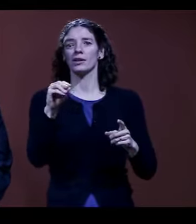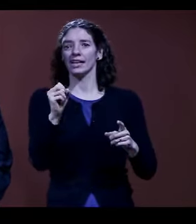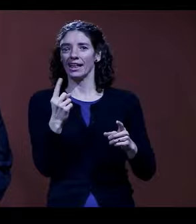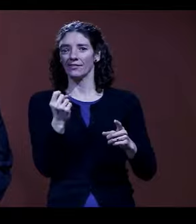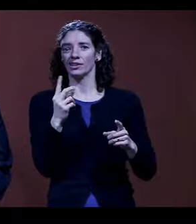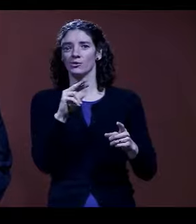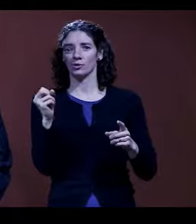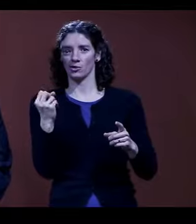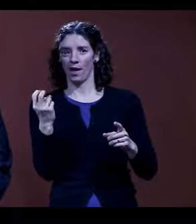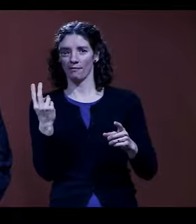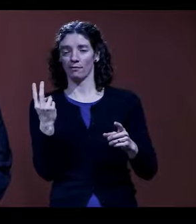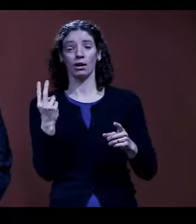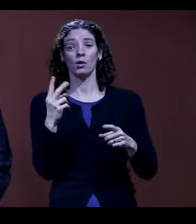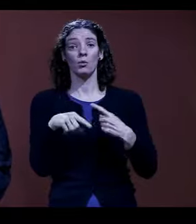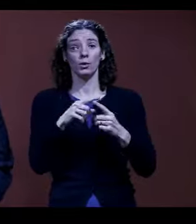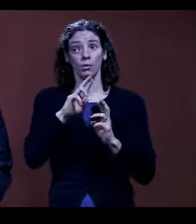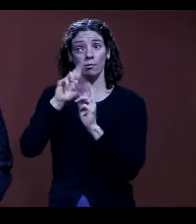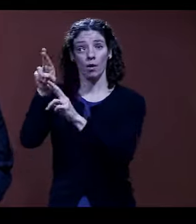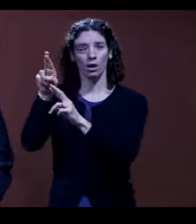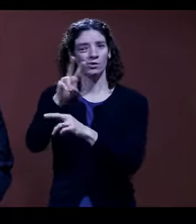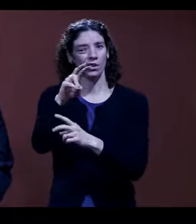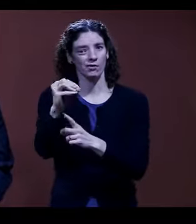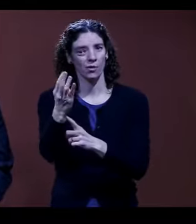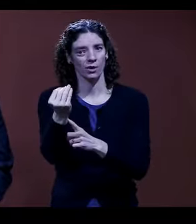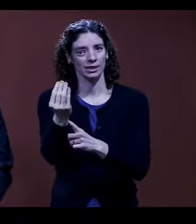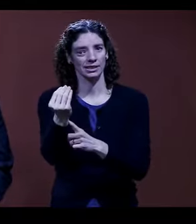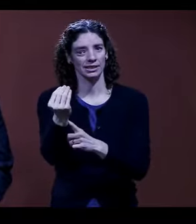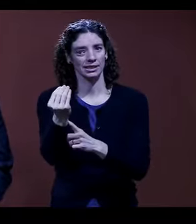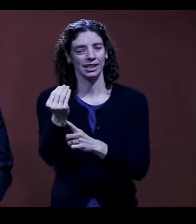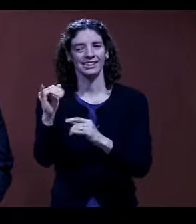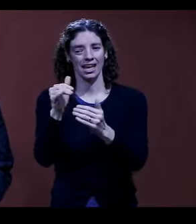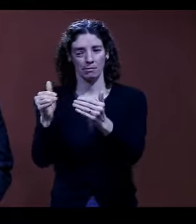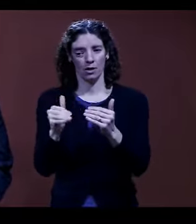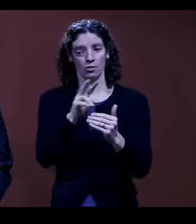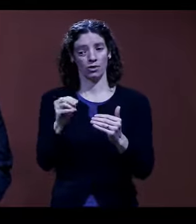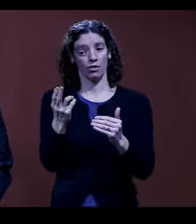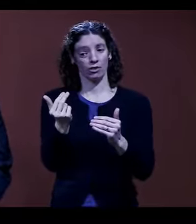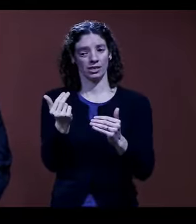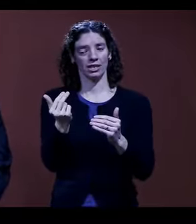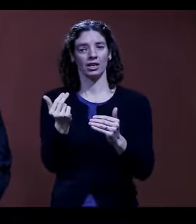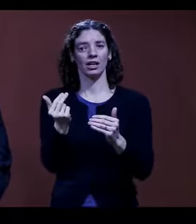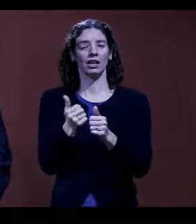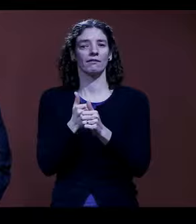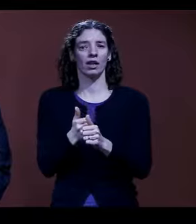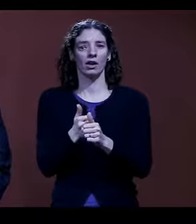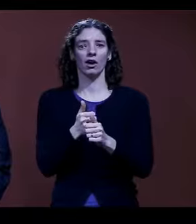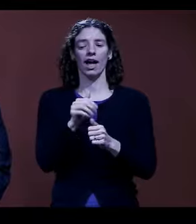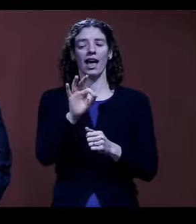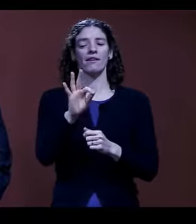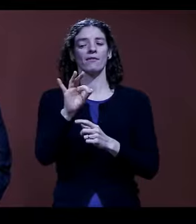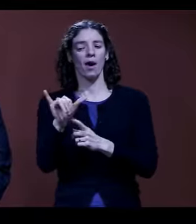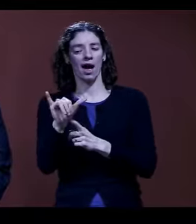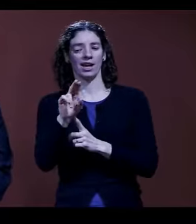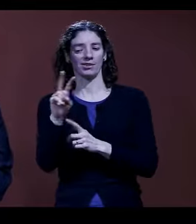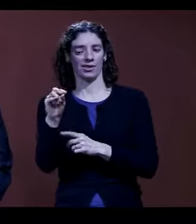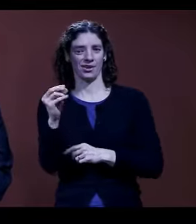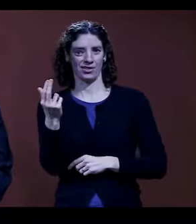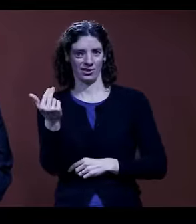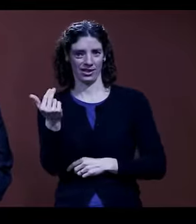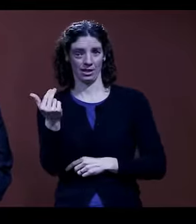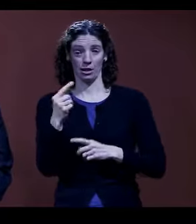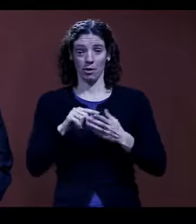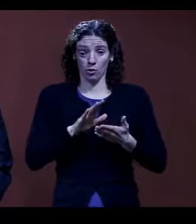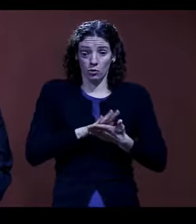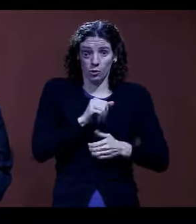in 2014. Same for 2013, it's the FFY 2013, but the